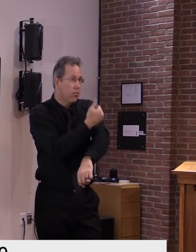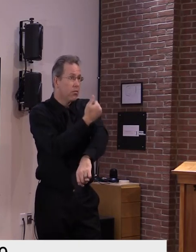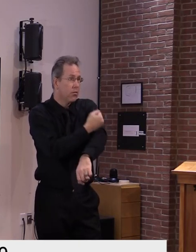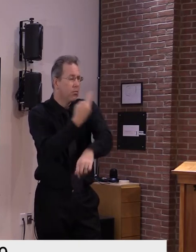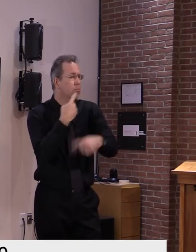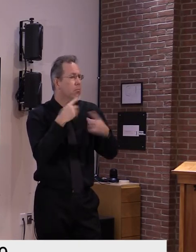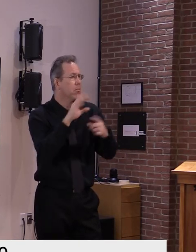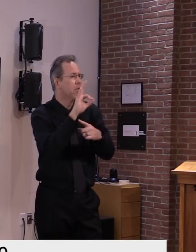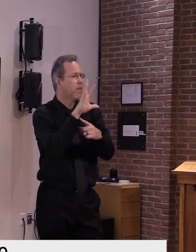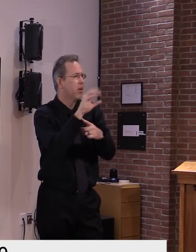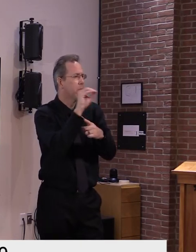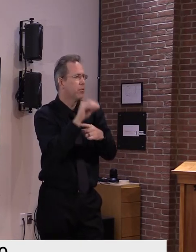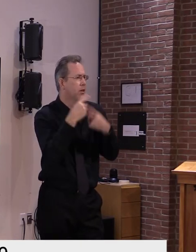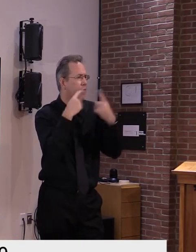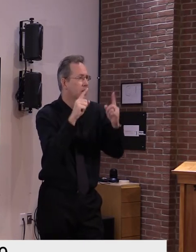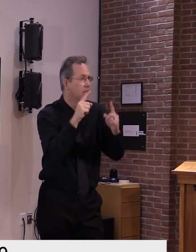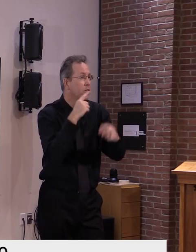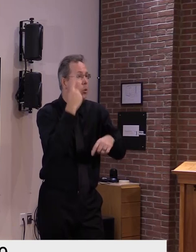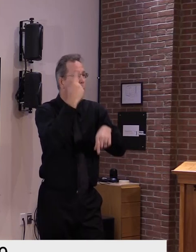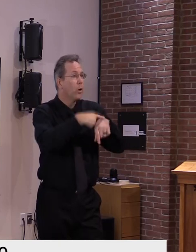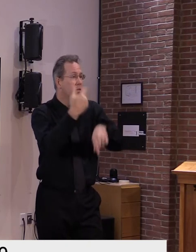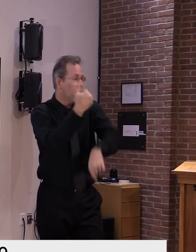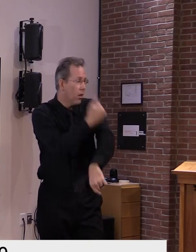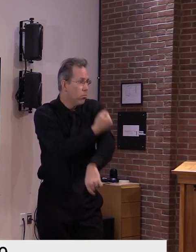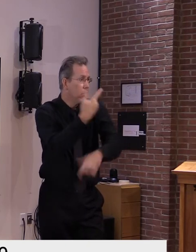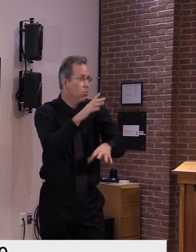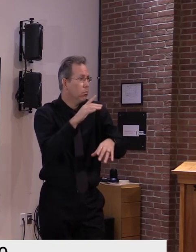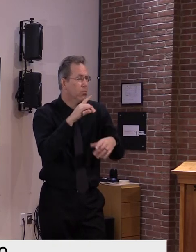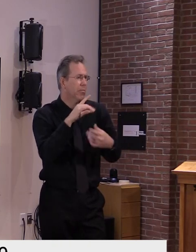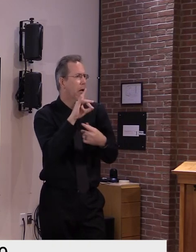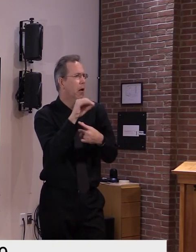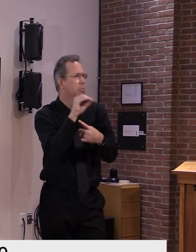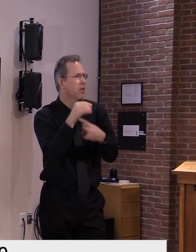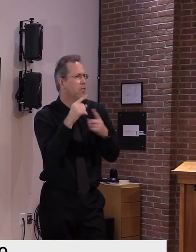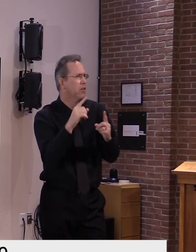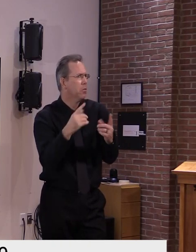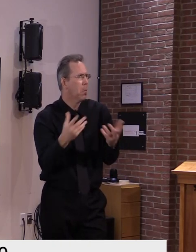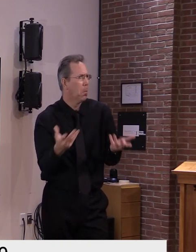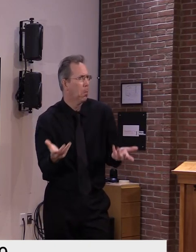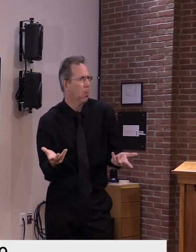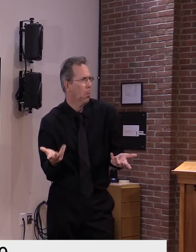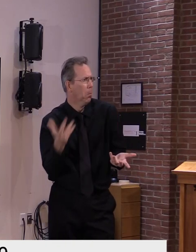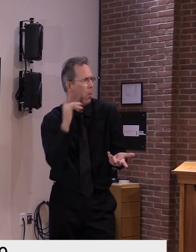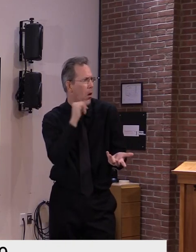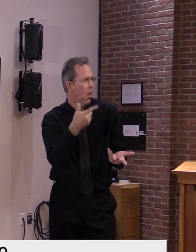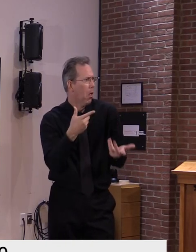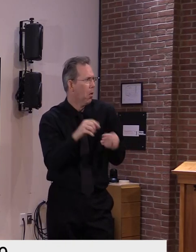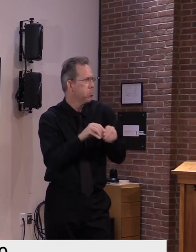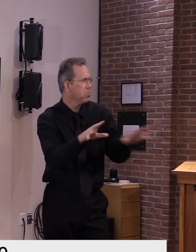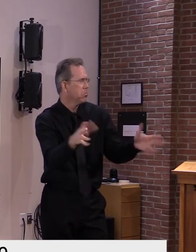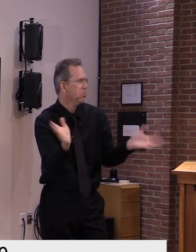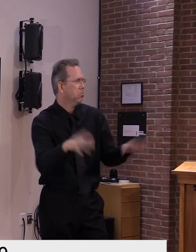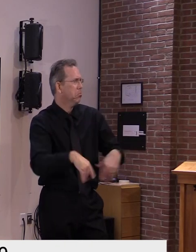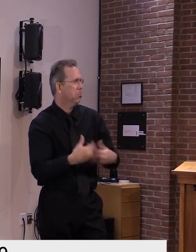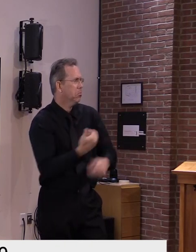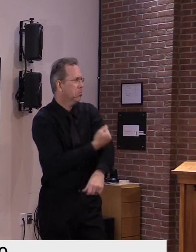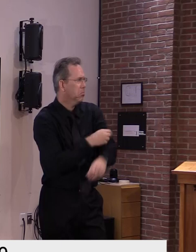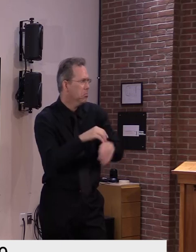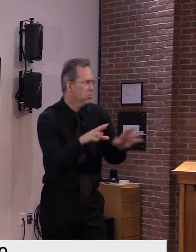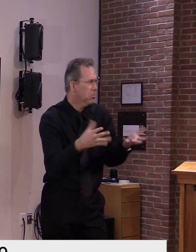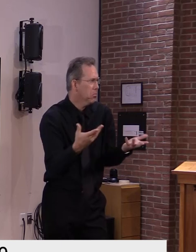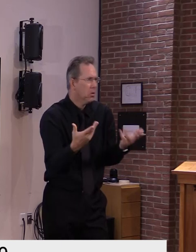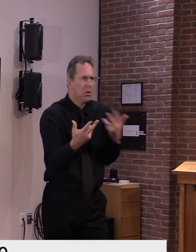Yeah, the answer is I don't have discretion, nor should my opinion weigh in, because we're